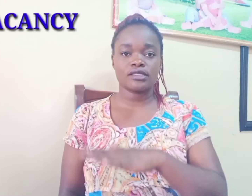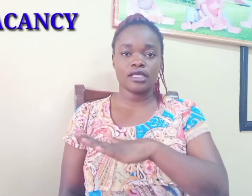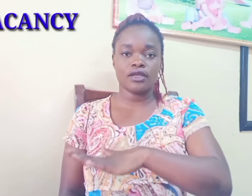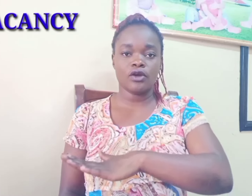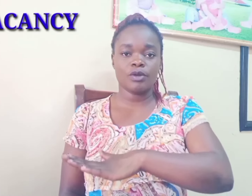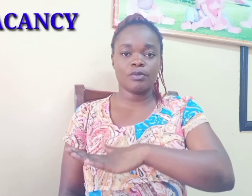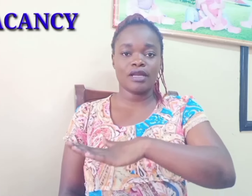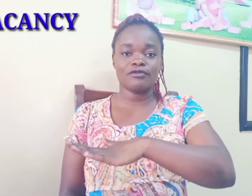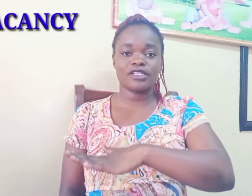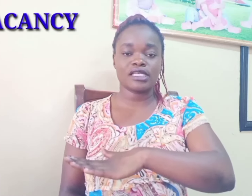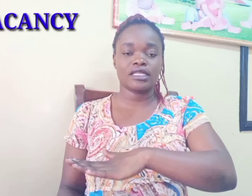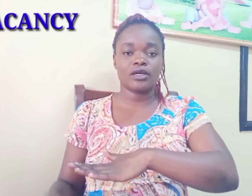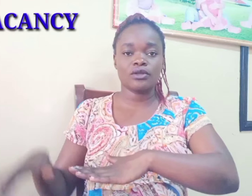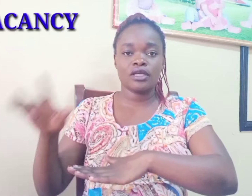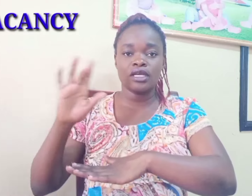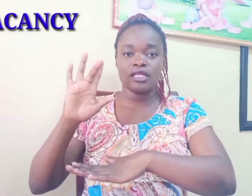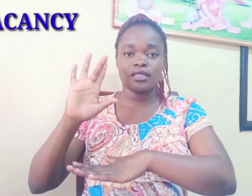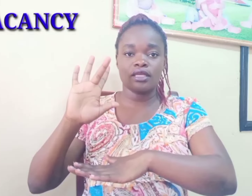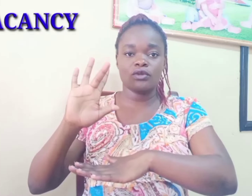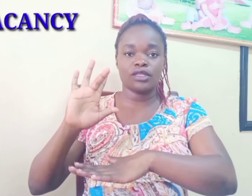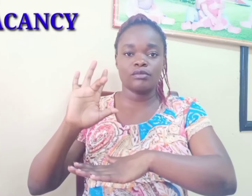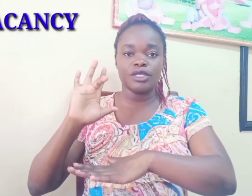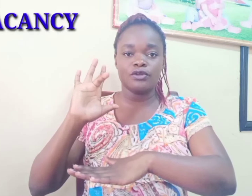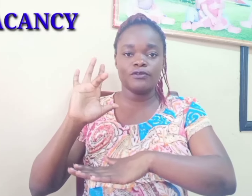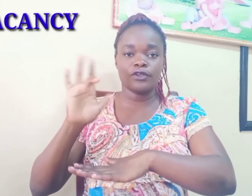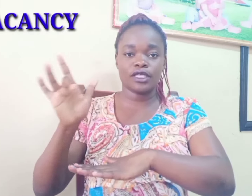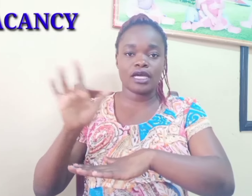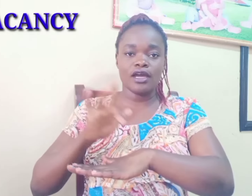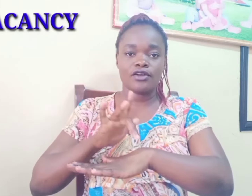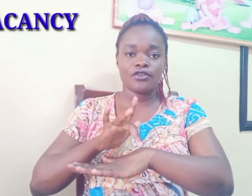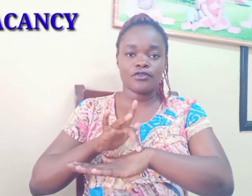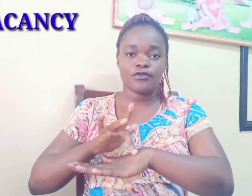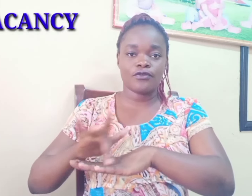Vacancy, open palm facing down, then with the middle finger.